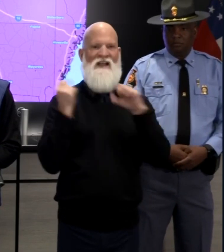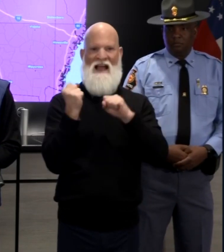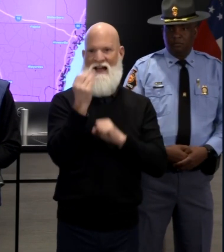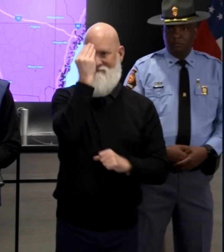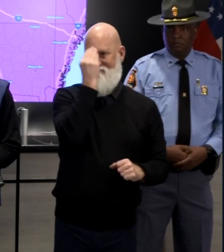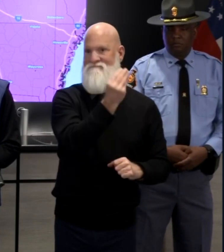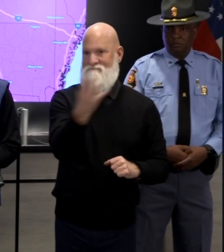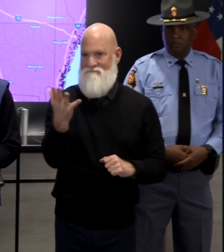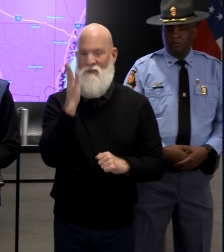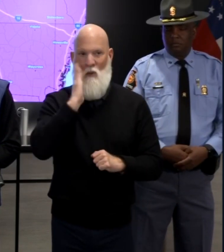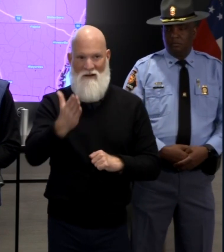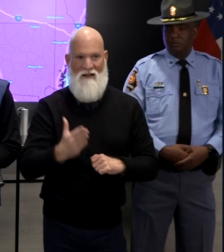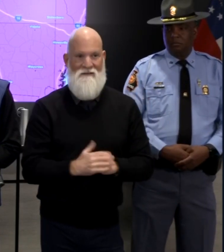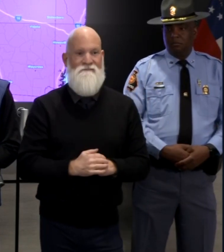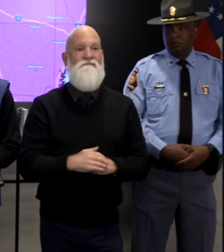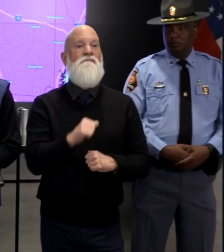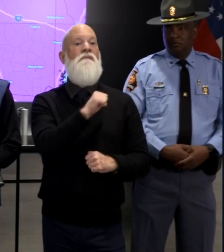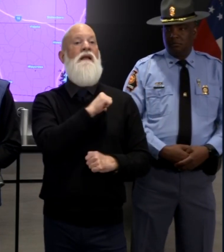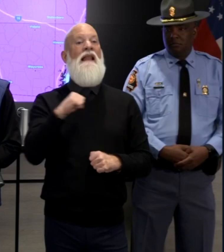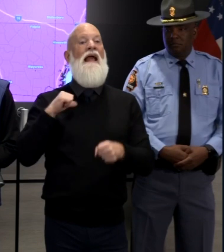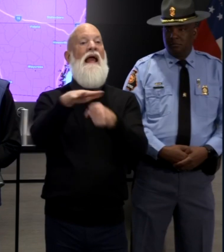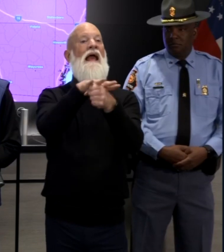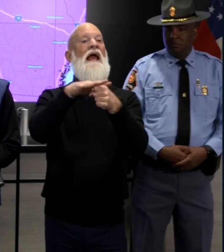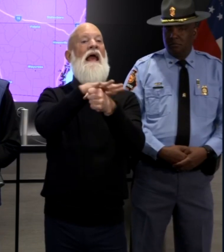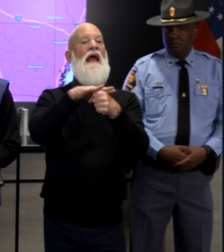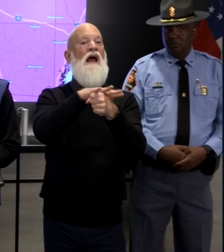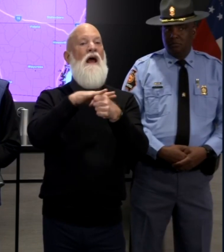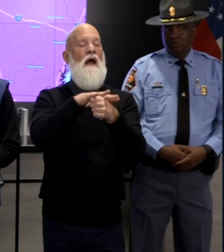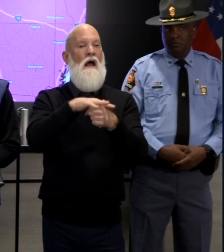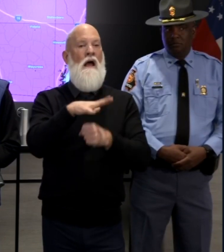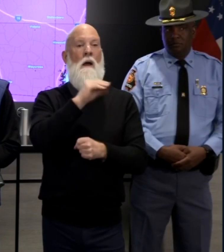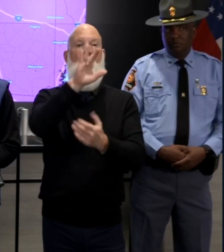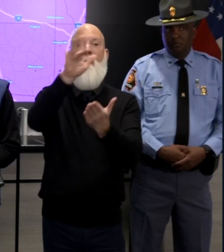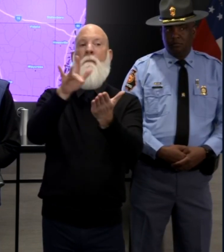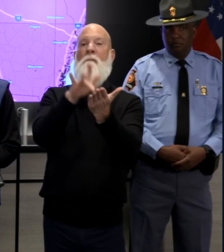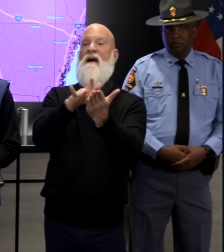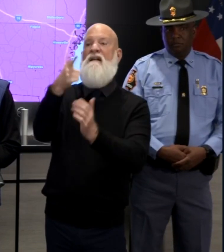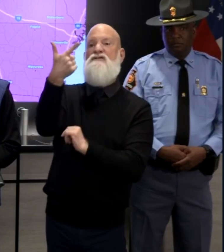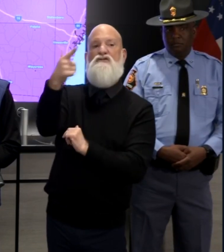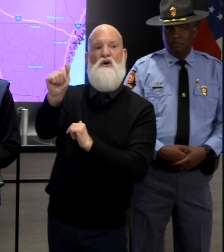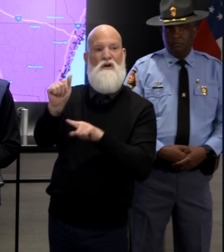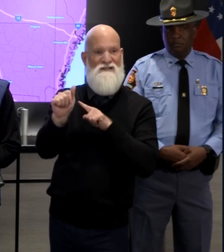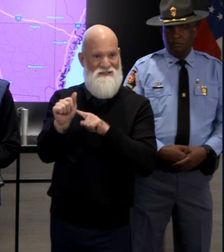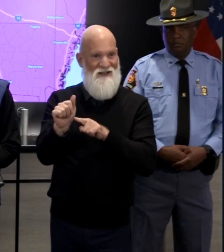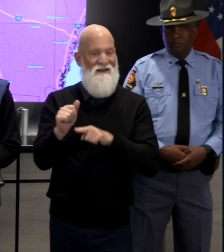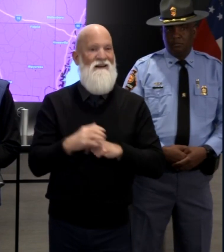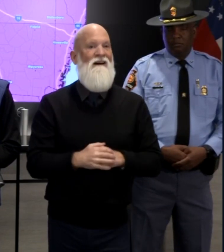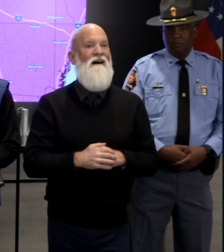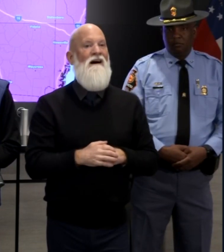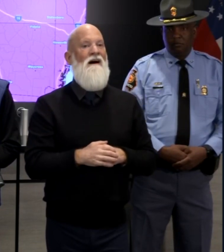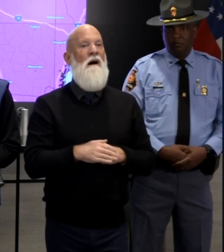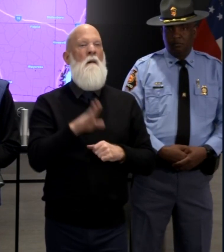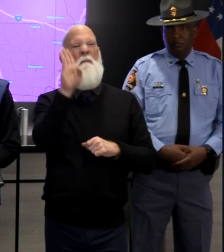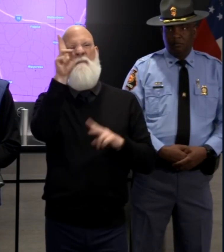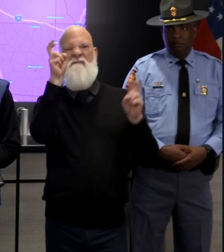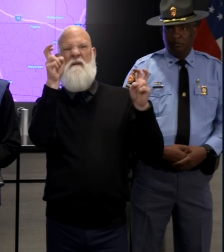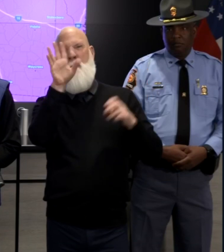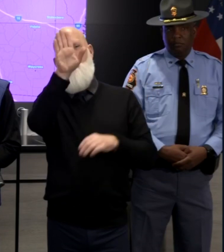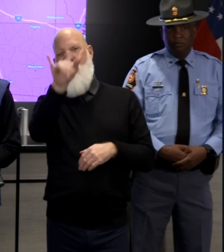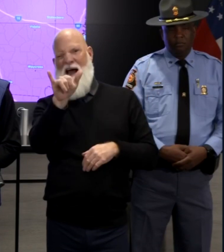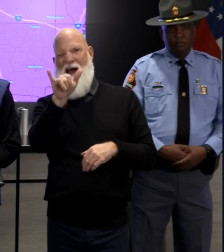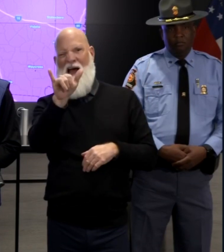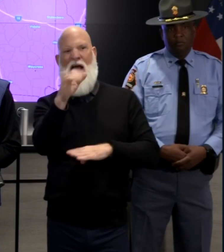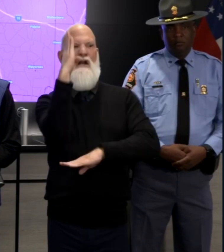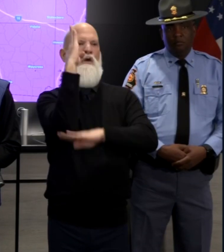area and parts of middle Georgia, you probably want to be where you're going to be for a couple days by noon today, early afternoon at the